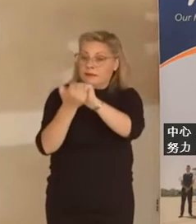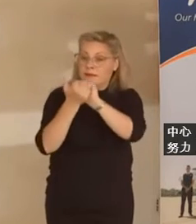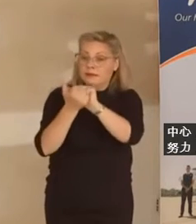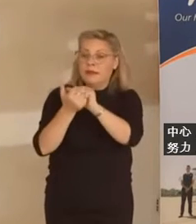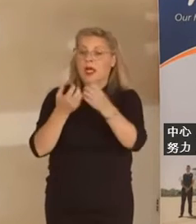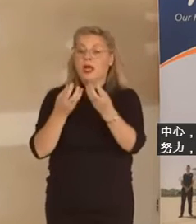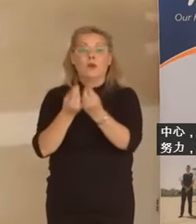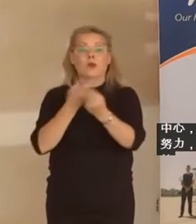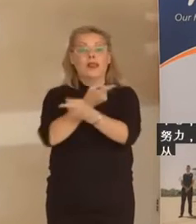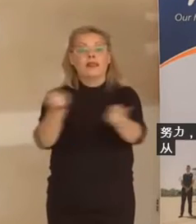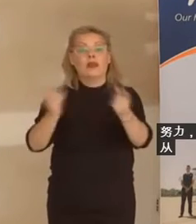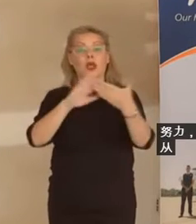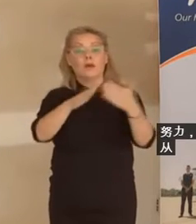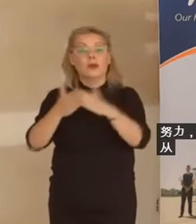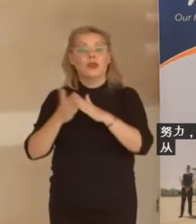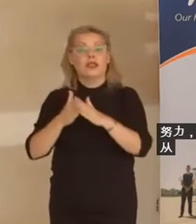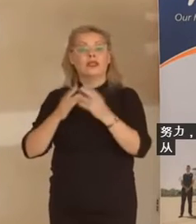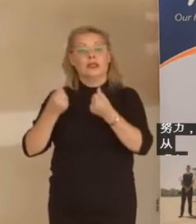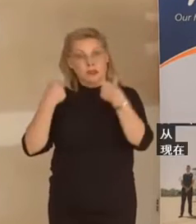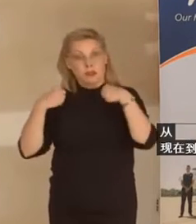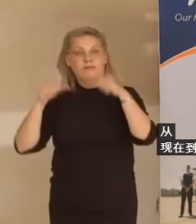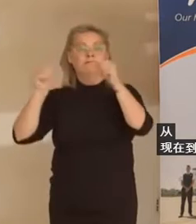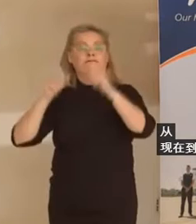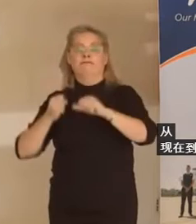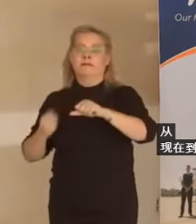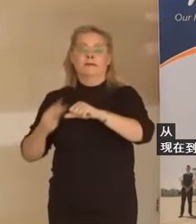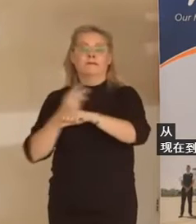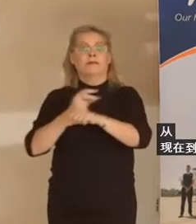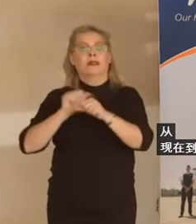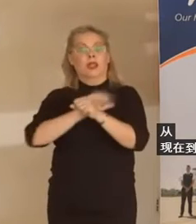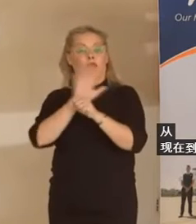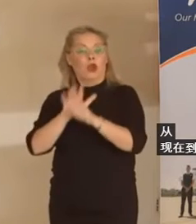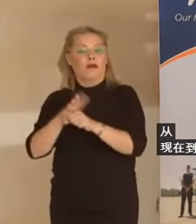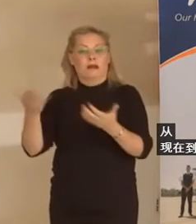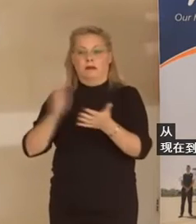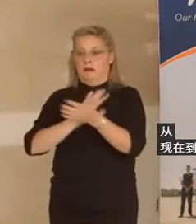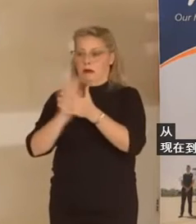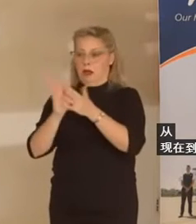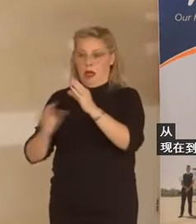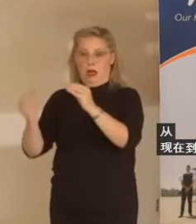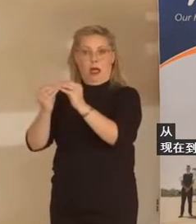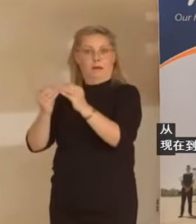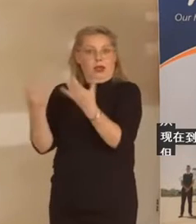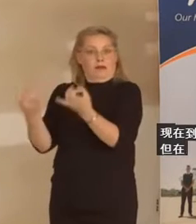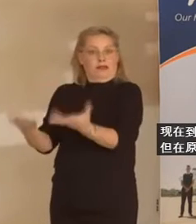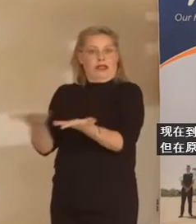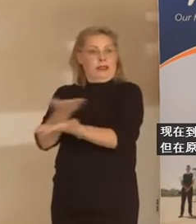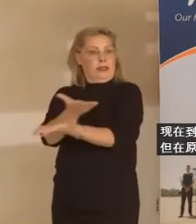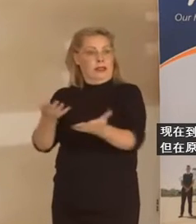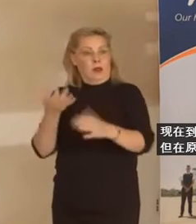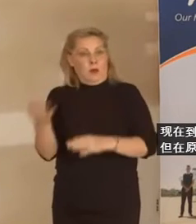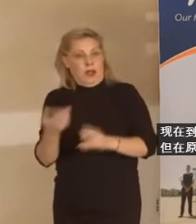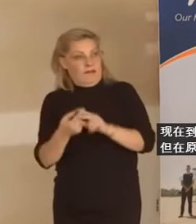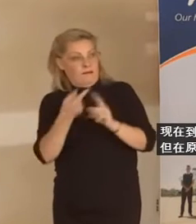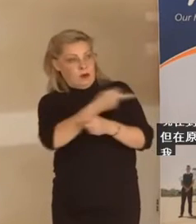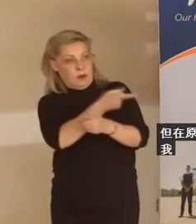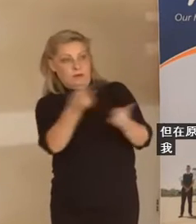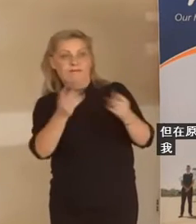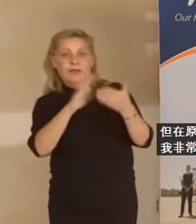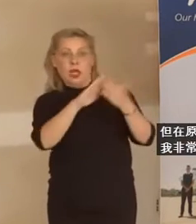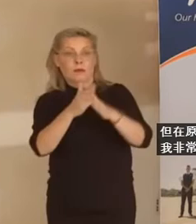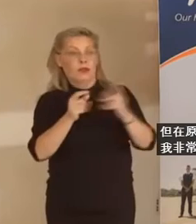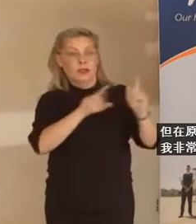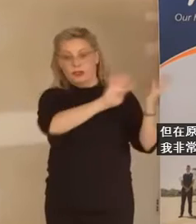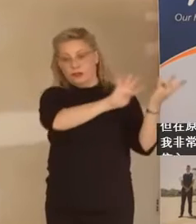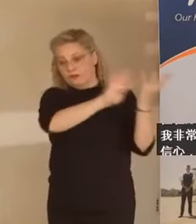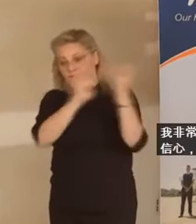they've done so over the last 6 months in getting vaccinated to now getting boosted. But back to the issue in terms of Aboriginal